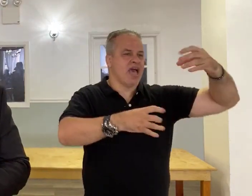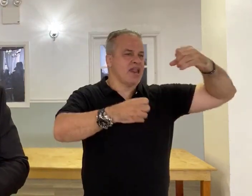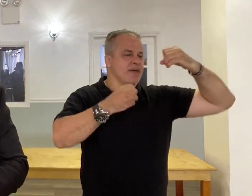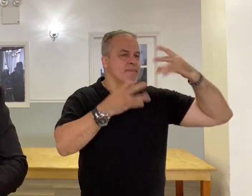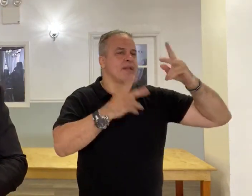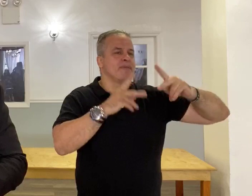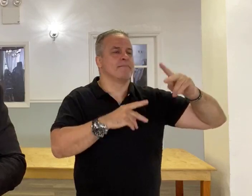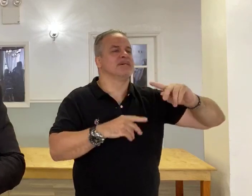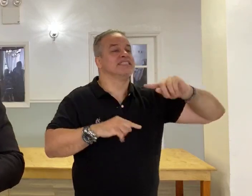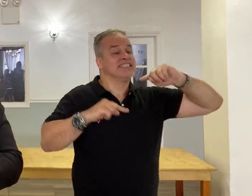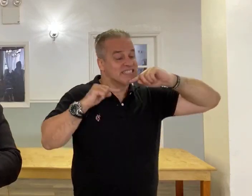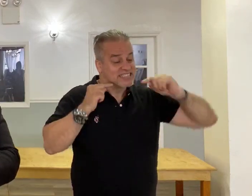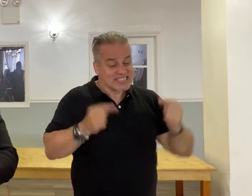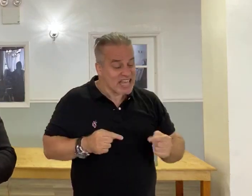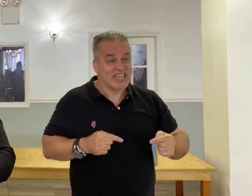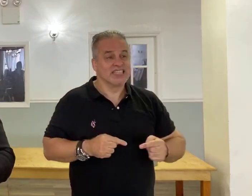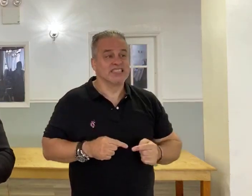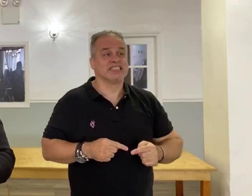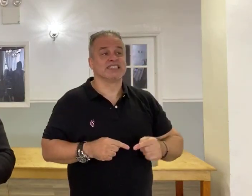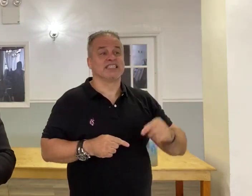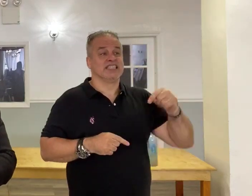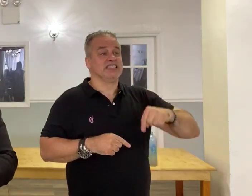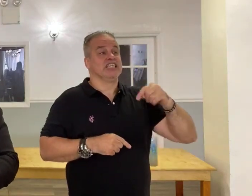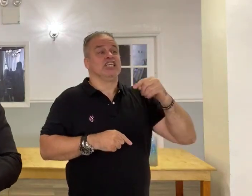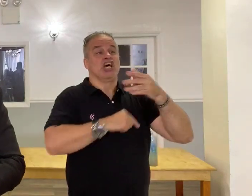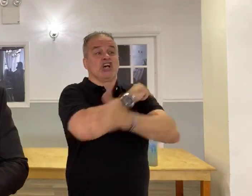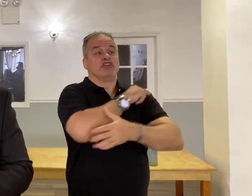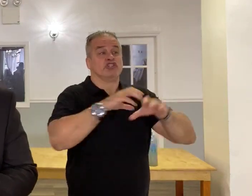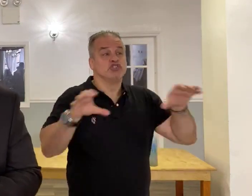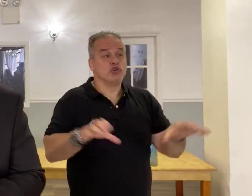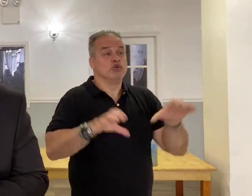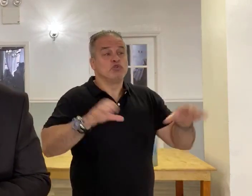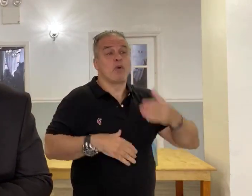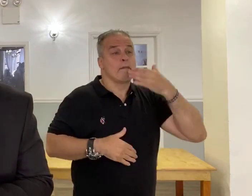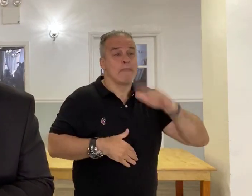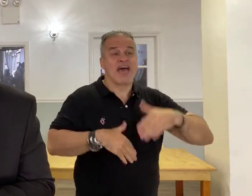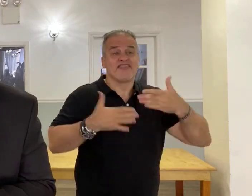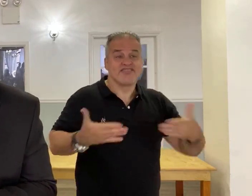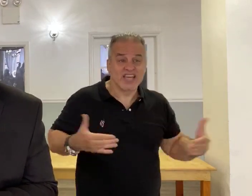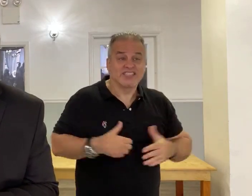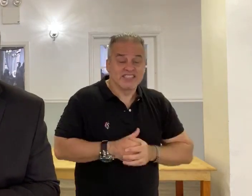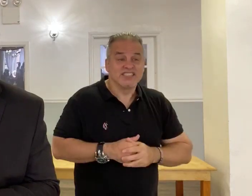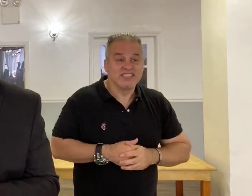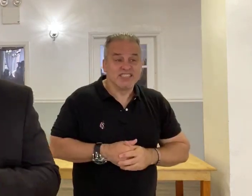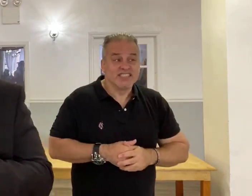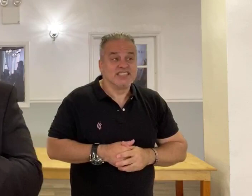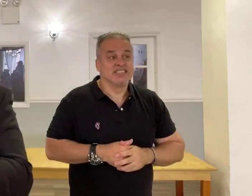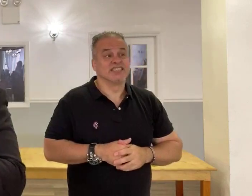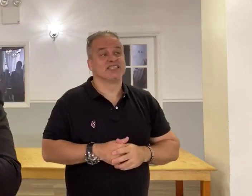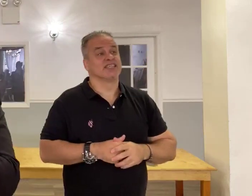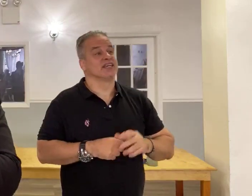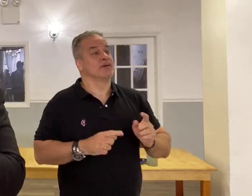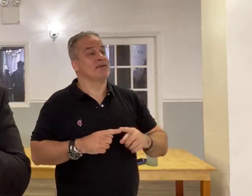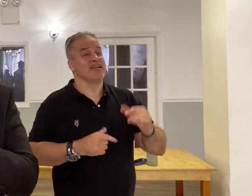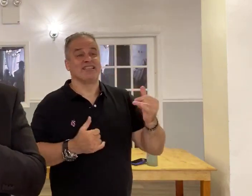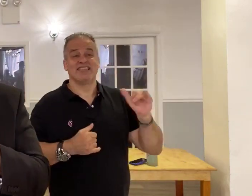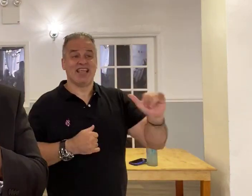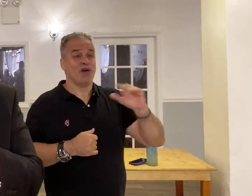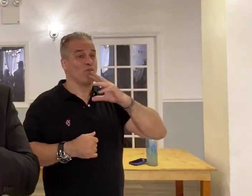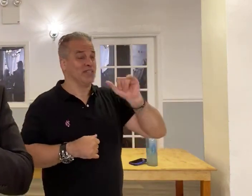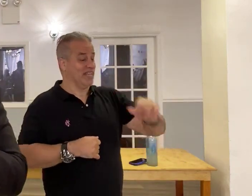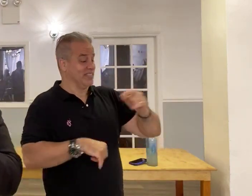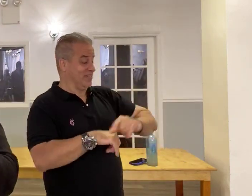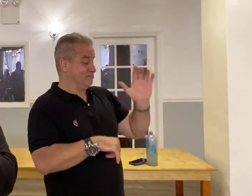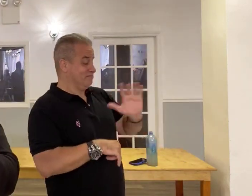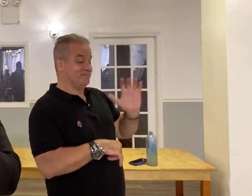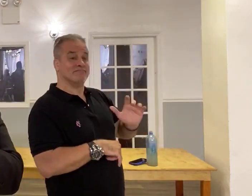you had and the horrific injuries that soldiers were experiencing, it was at this time that they